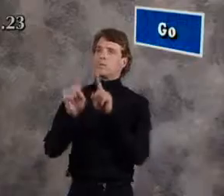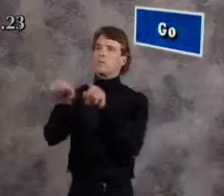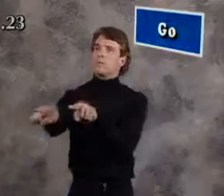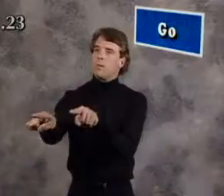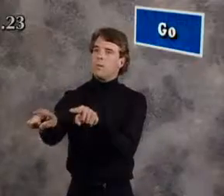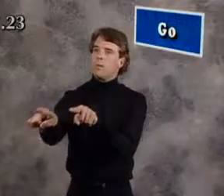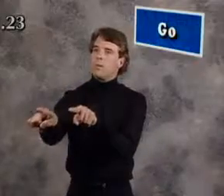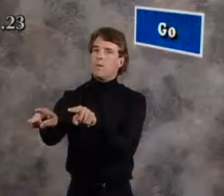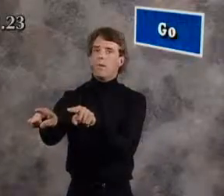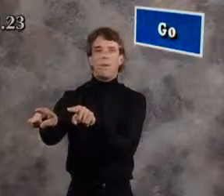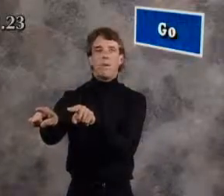Go.